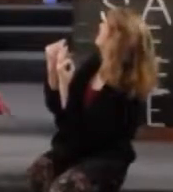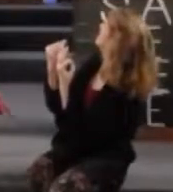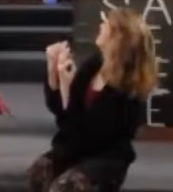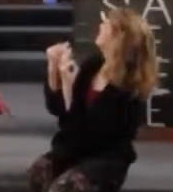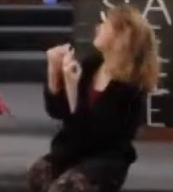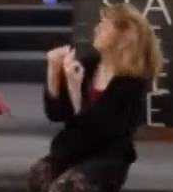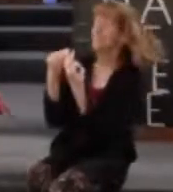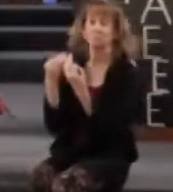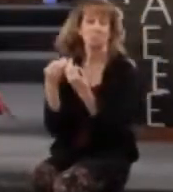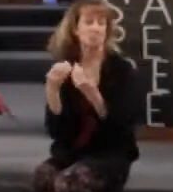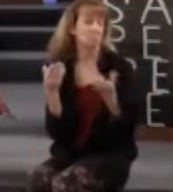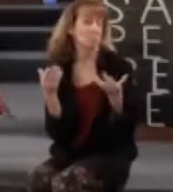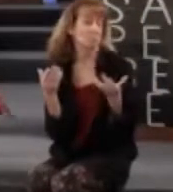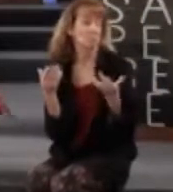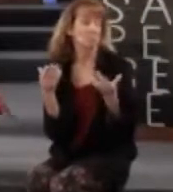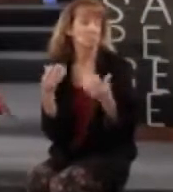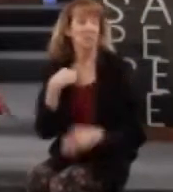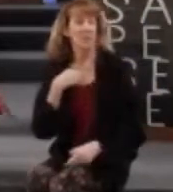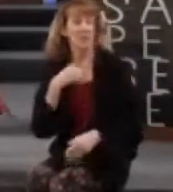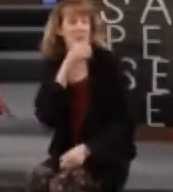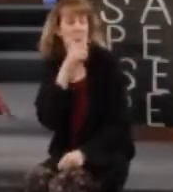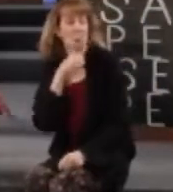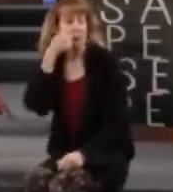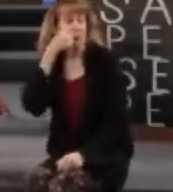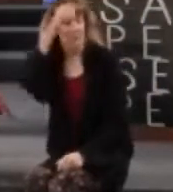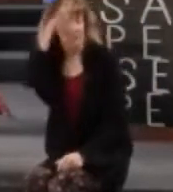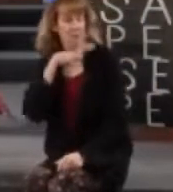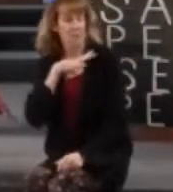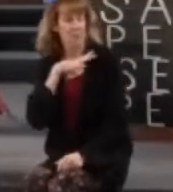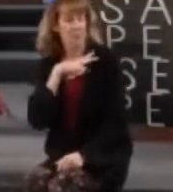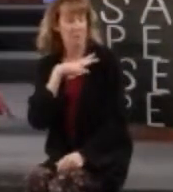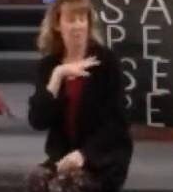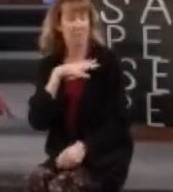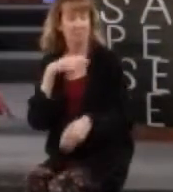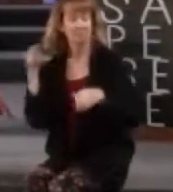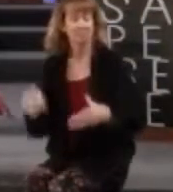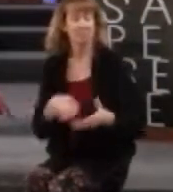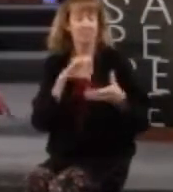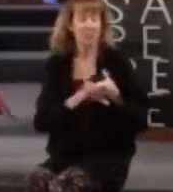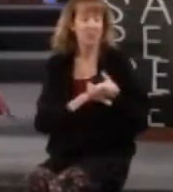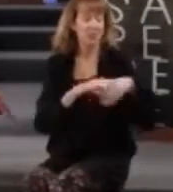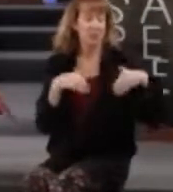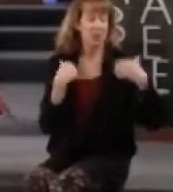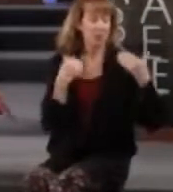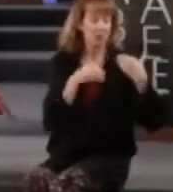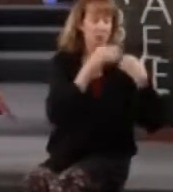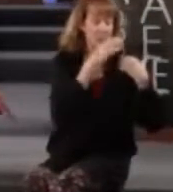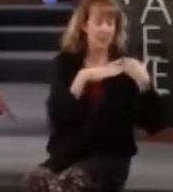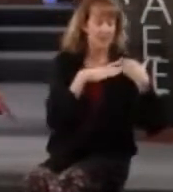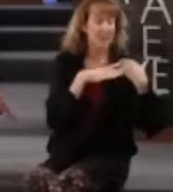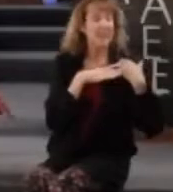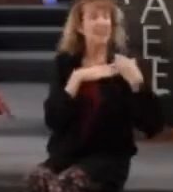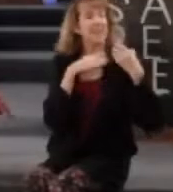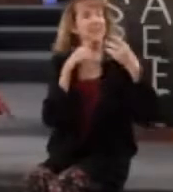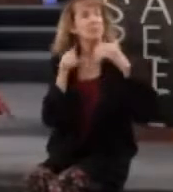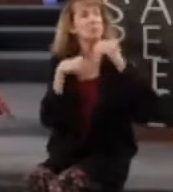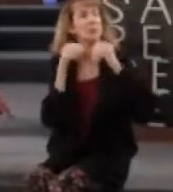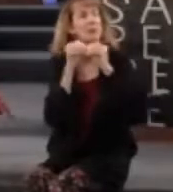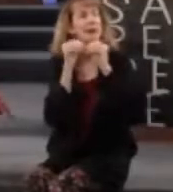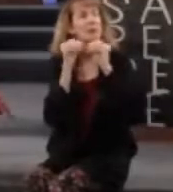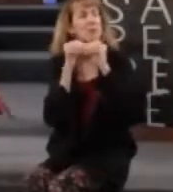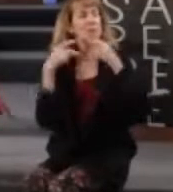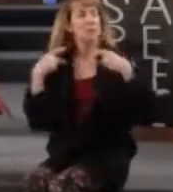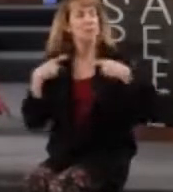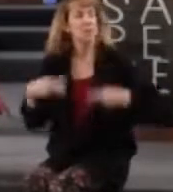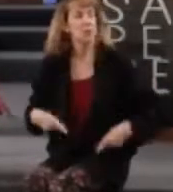got an older man who married a young Latina, and it's pretty clear, at least to me, that it's all about physical attraction as